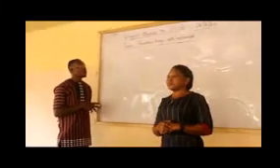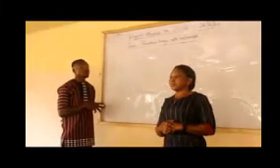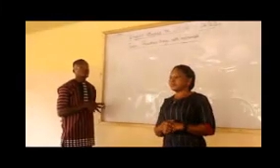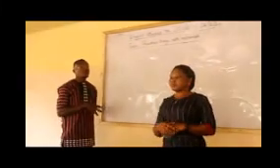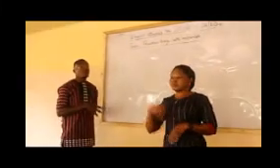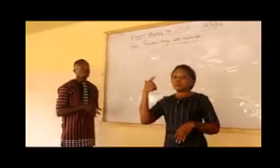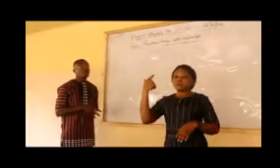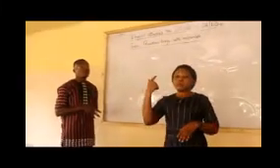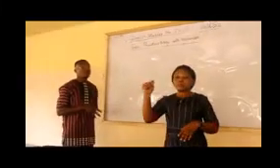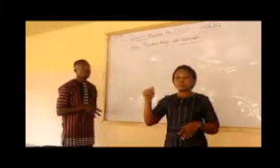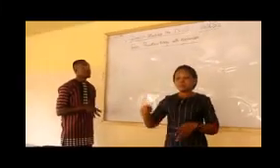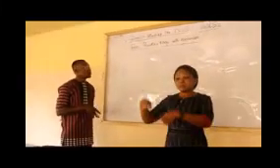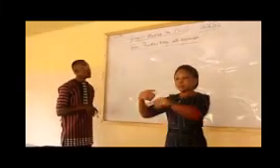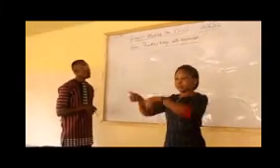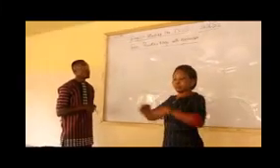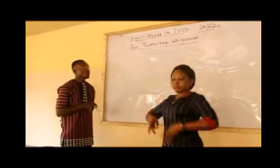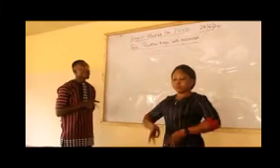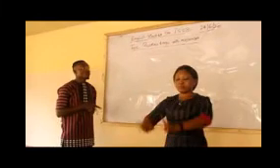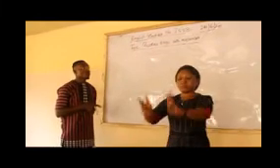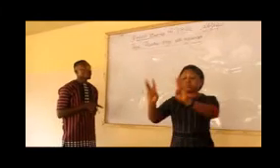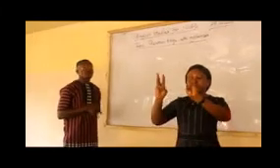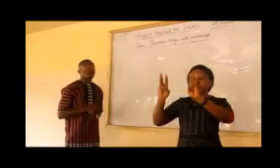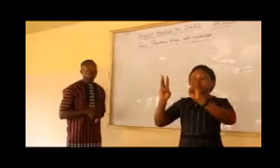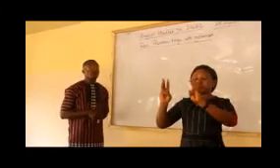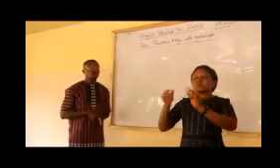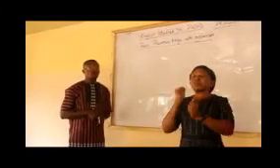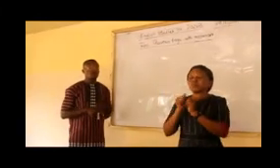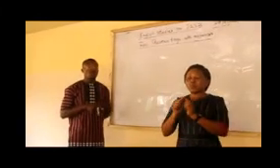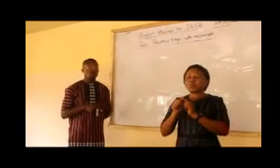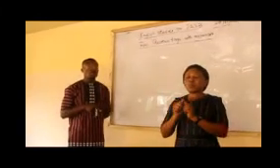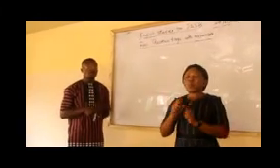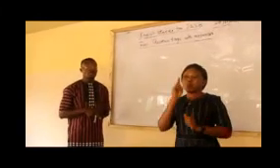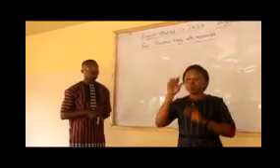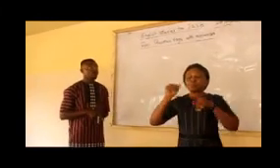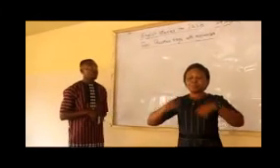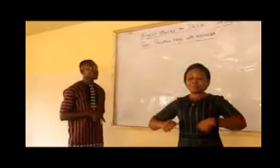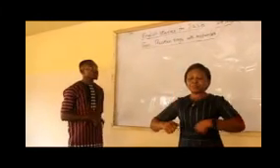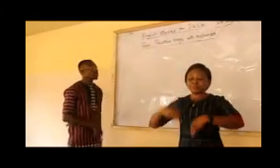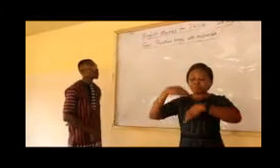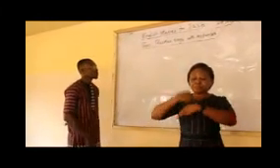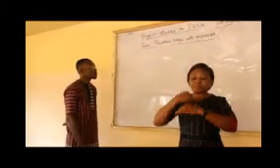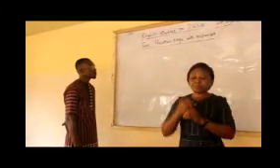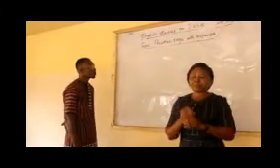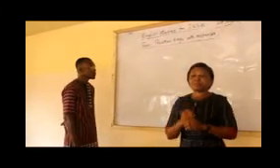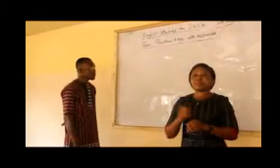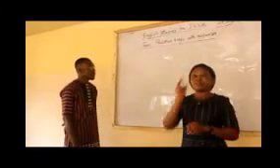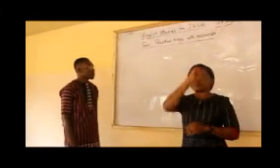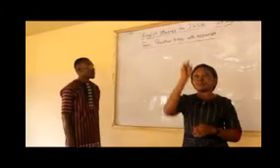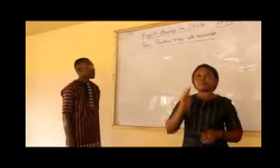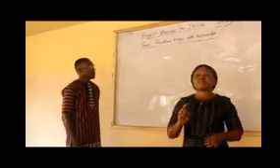the different ways which one can form question tags.